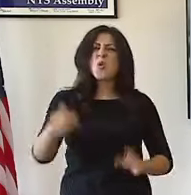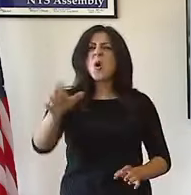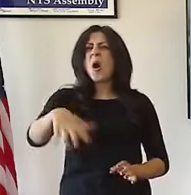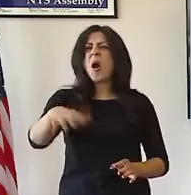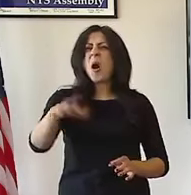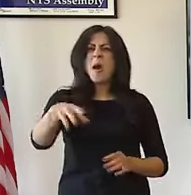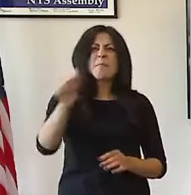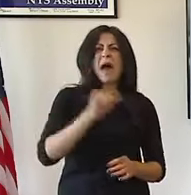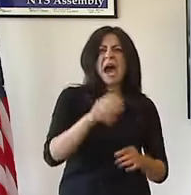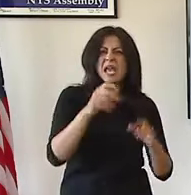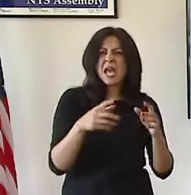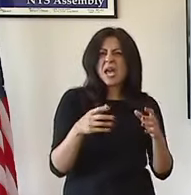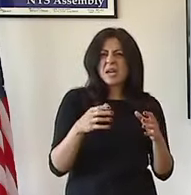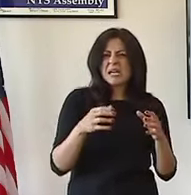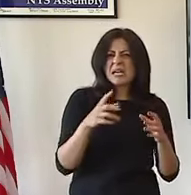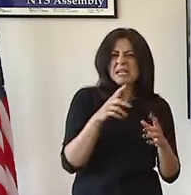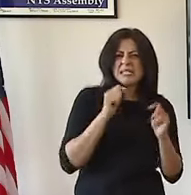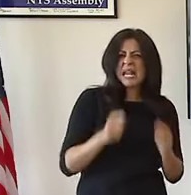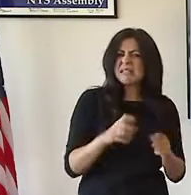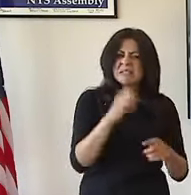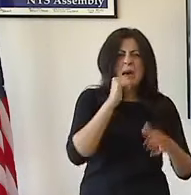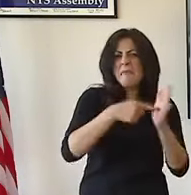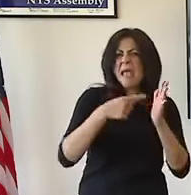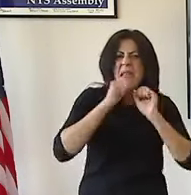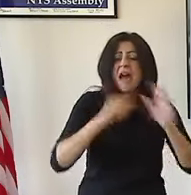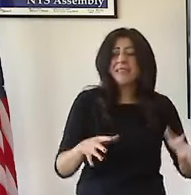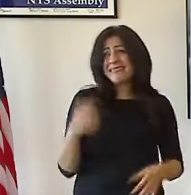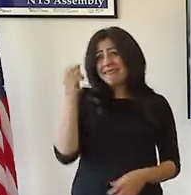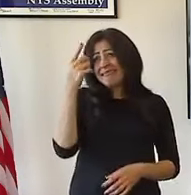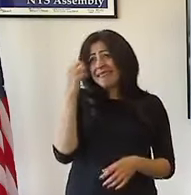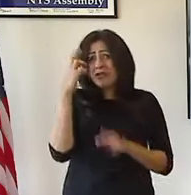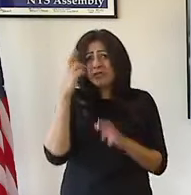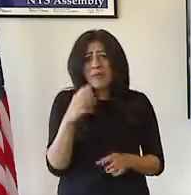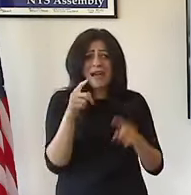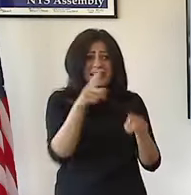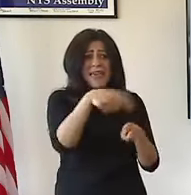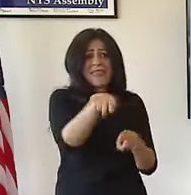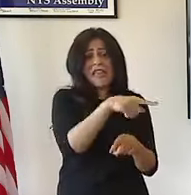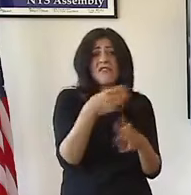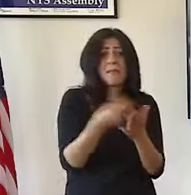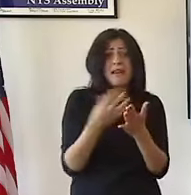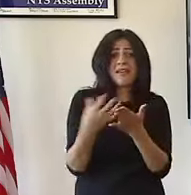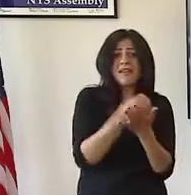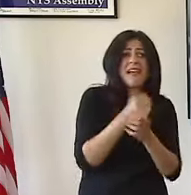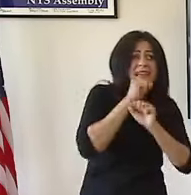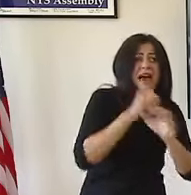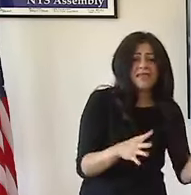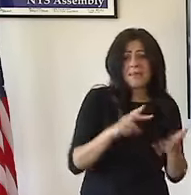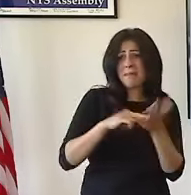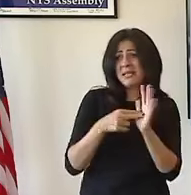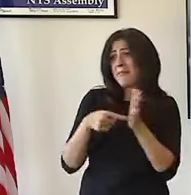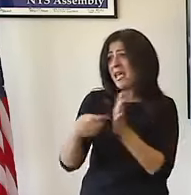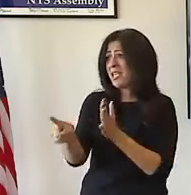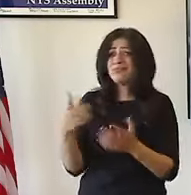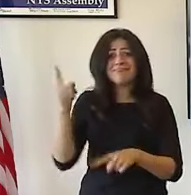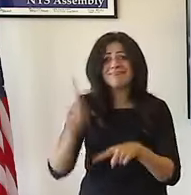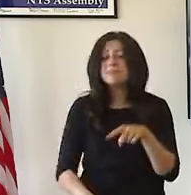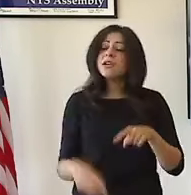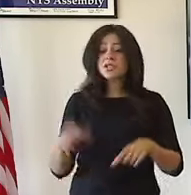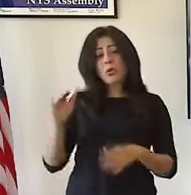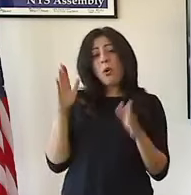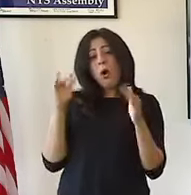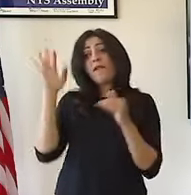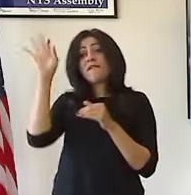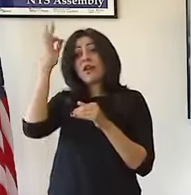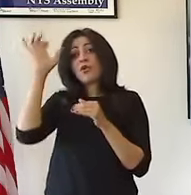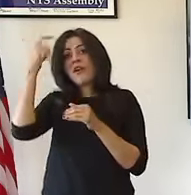hasn't paid anything. You've got to be respectful. If the money's not coming in, they can't hand it over. So I hope the federal government will provide an opportunity